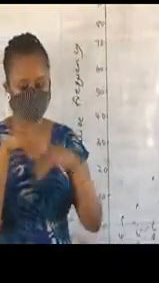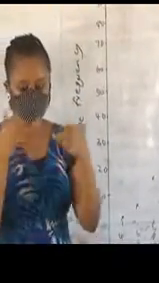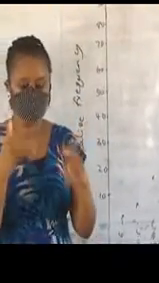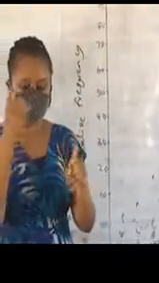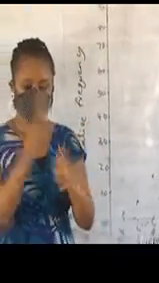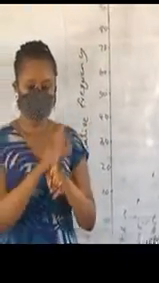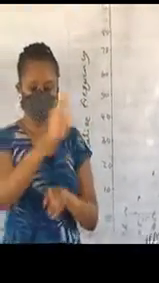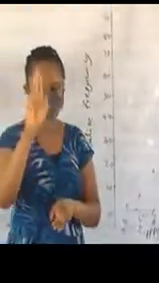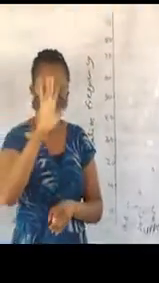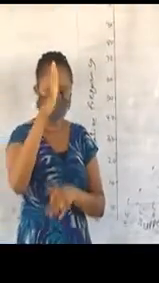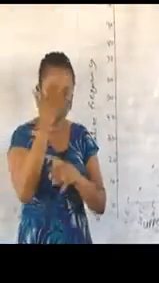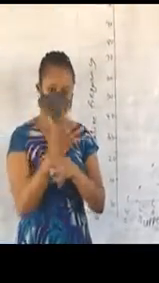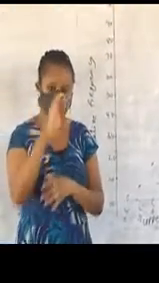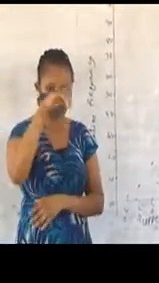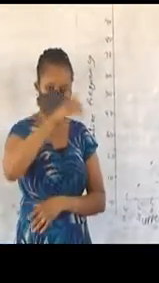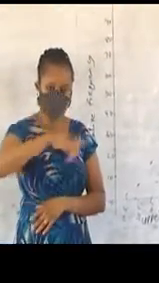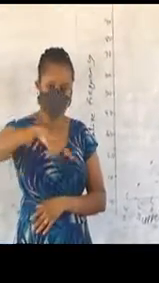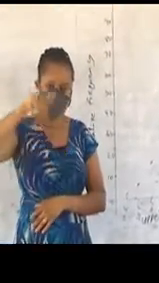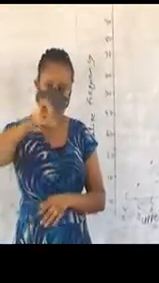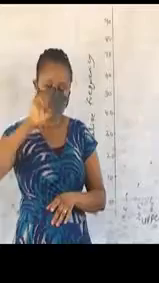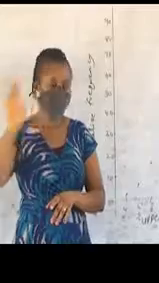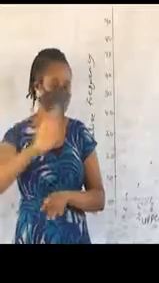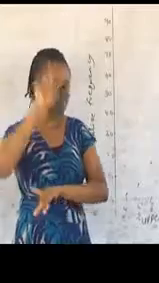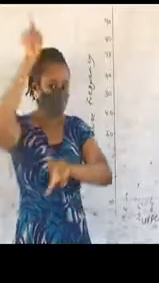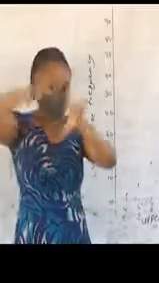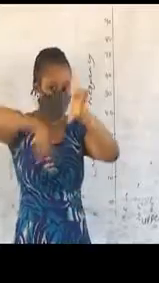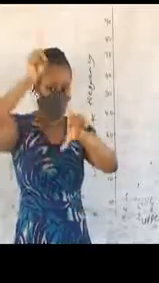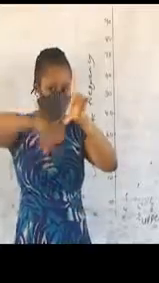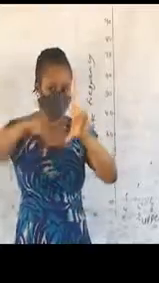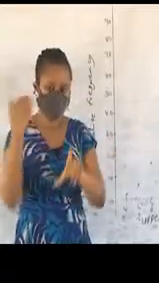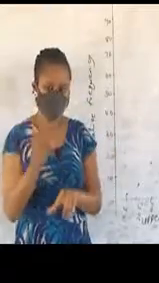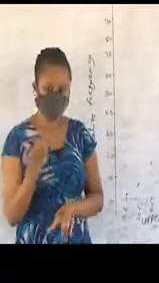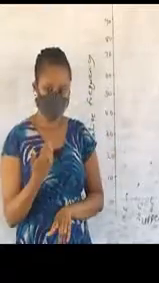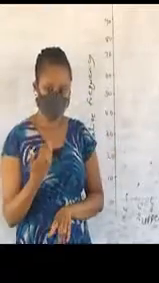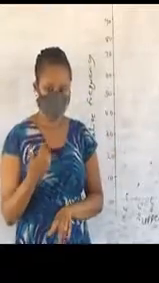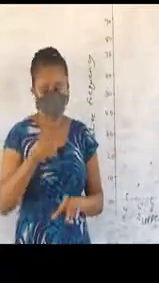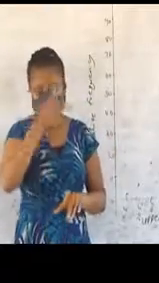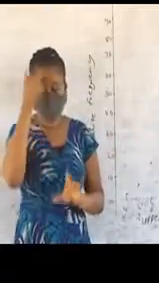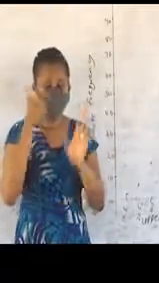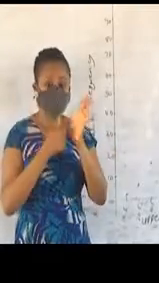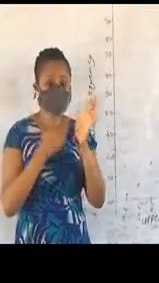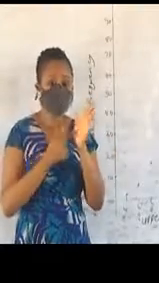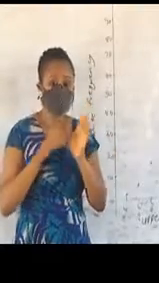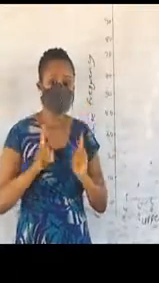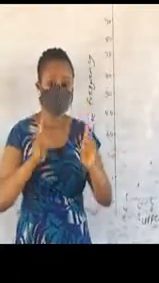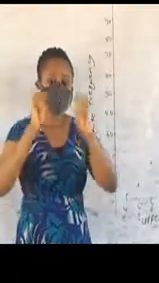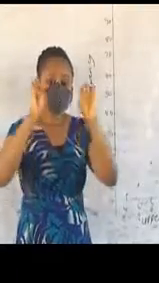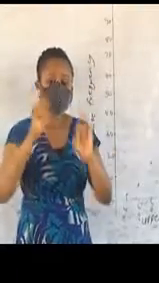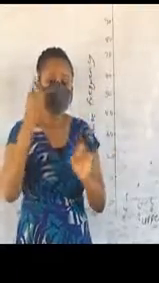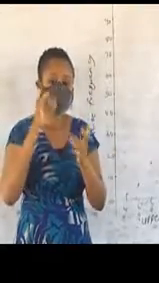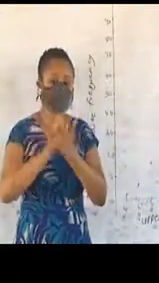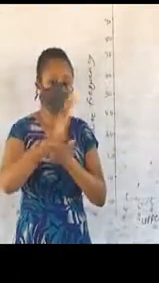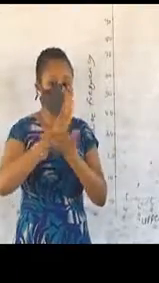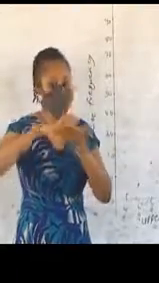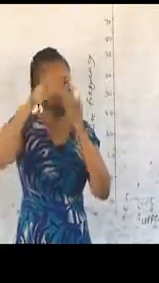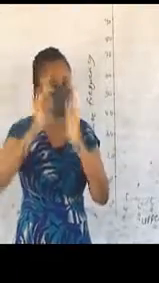hands to connect the point. You don't use your ruler. Because sometimes when we are marking, we discover that some students will just use